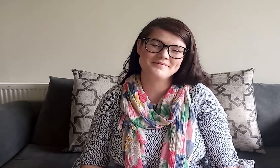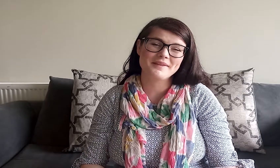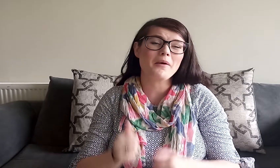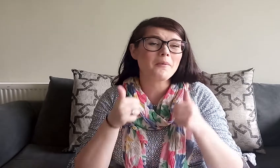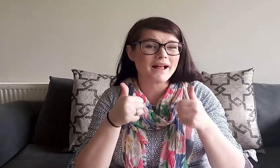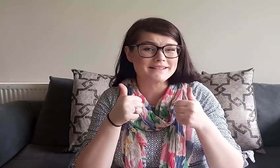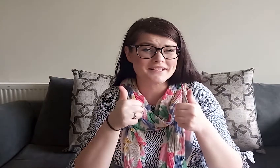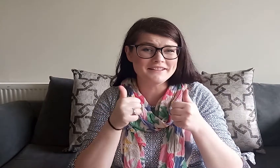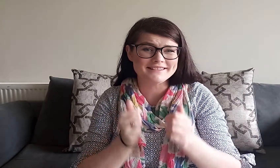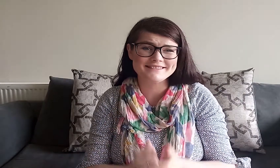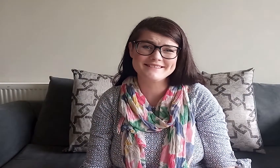Well done.